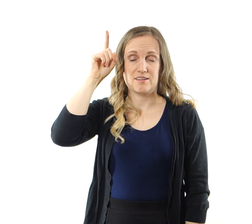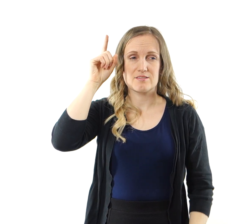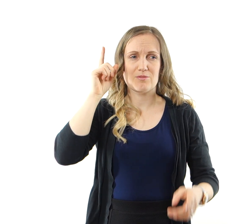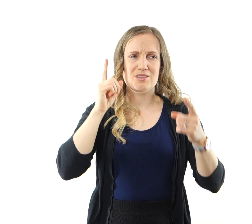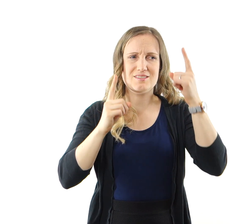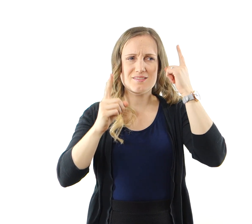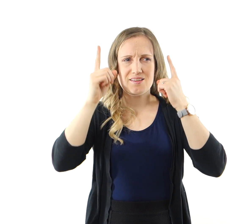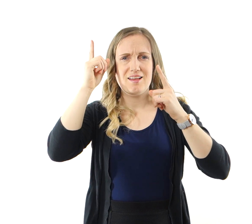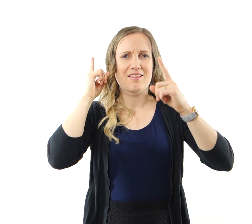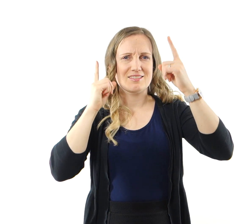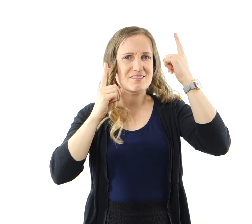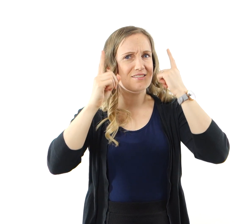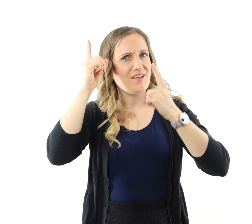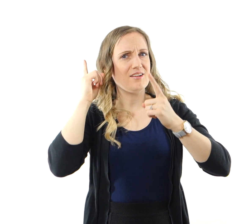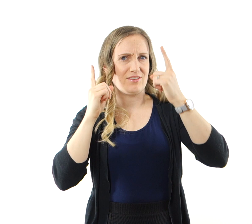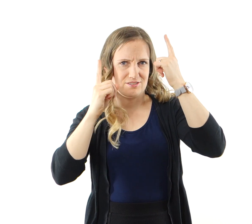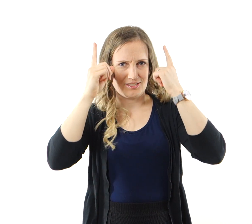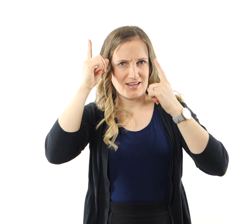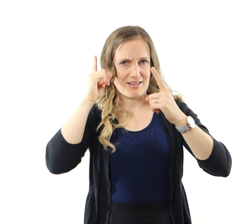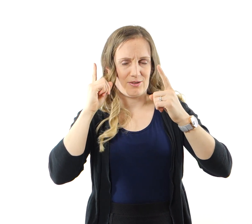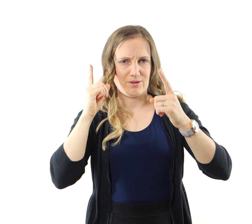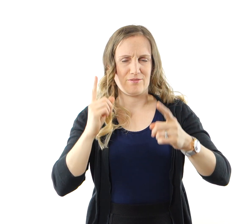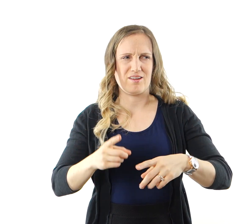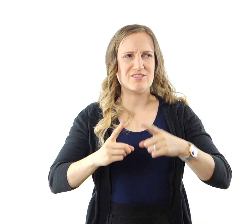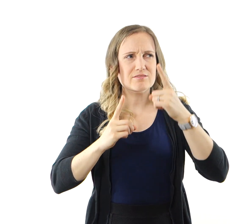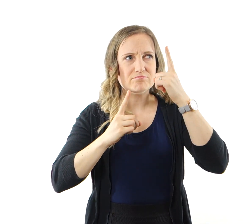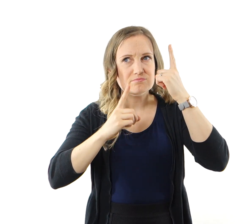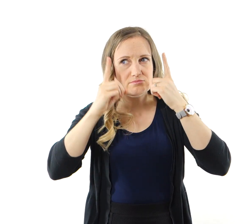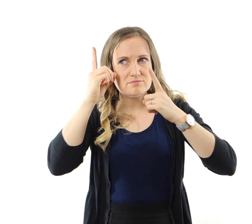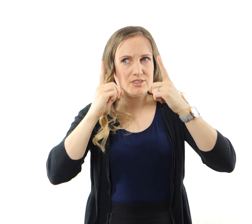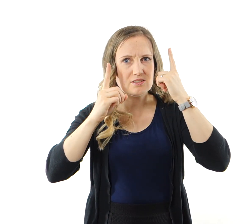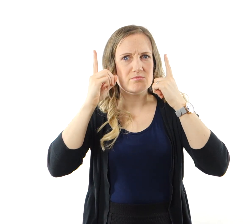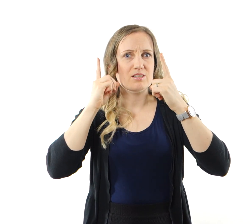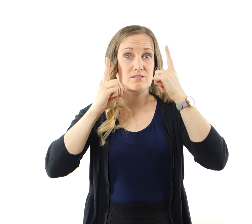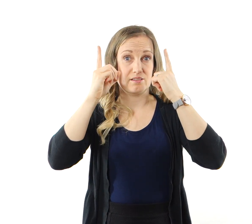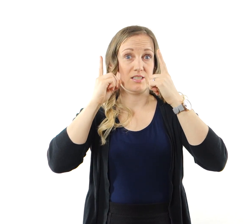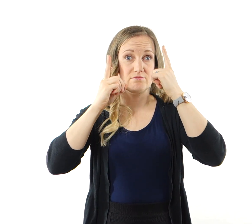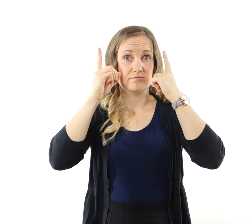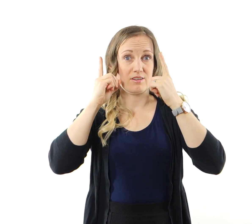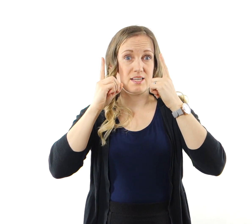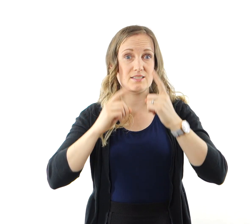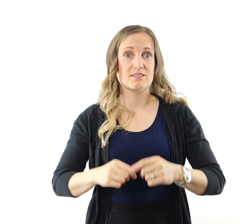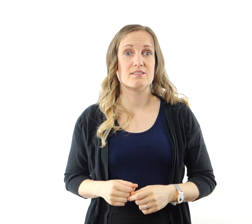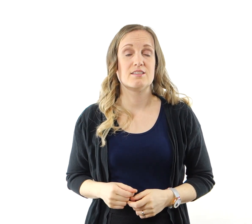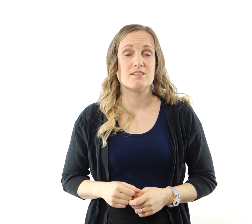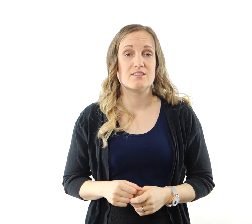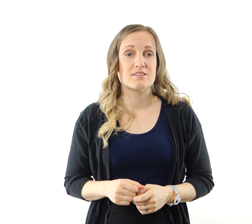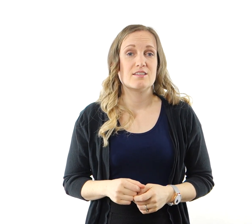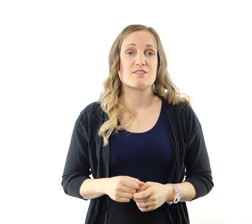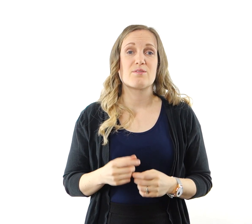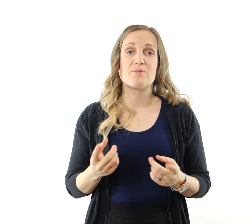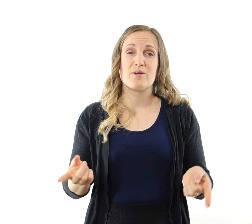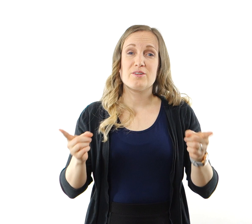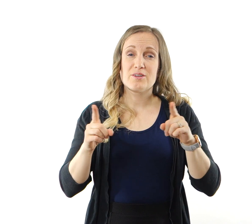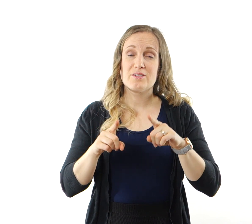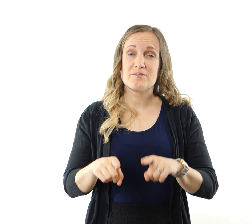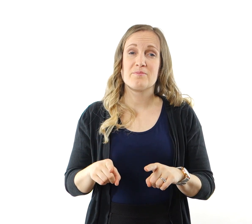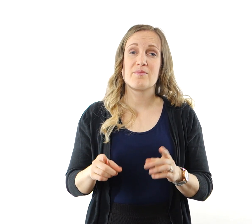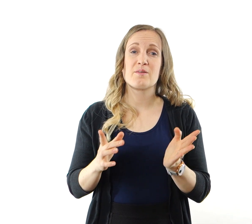So this is a lot of understanding going around here. You're wondering, right? So I wonder